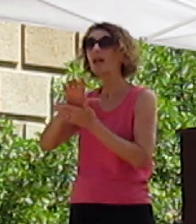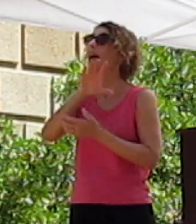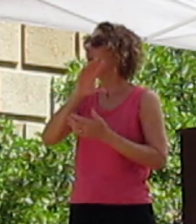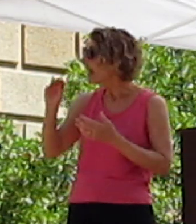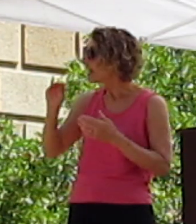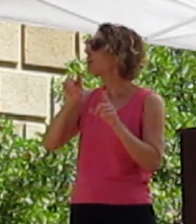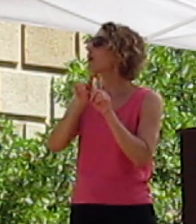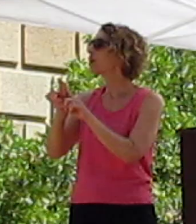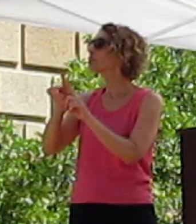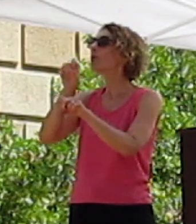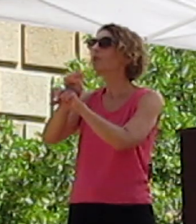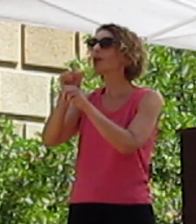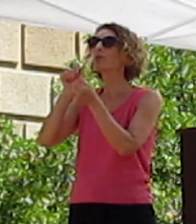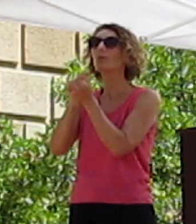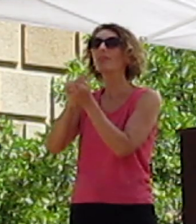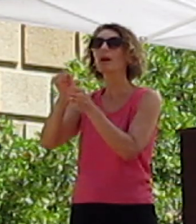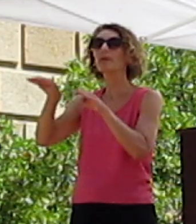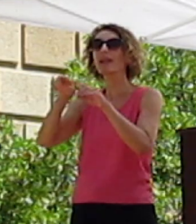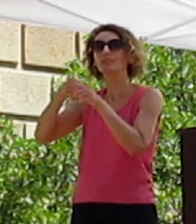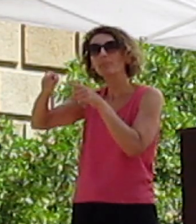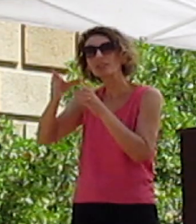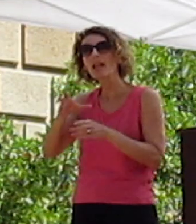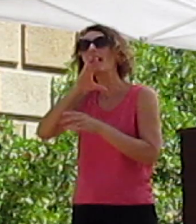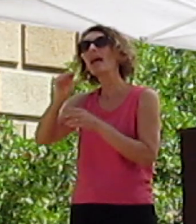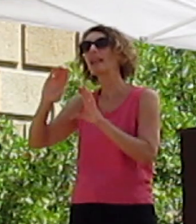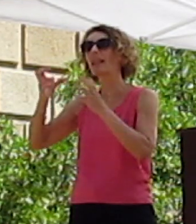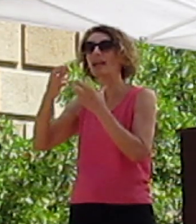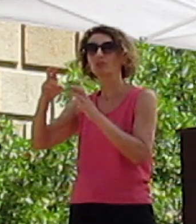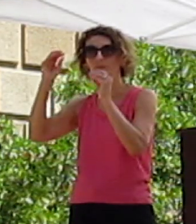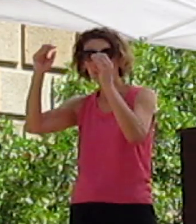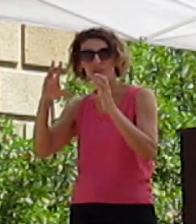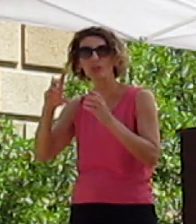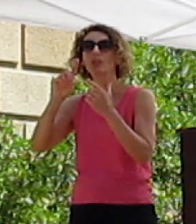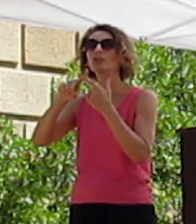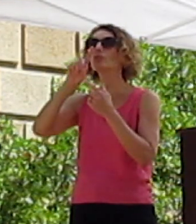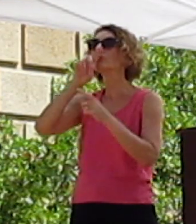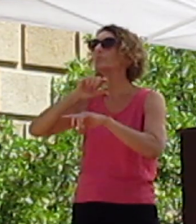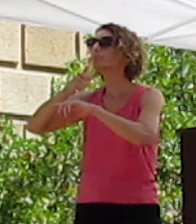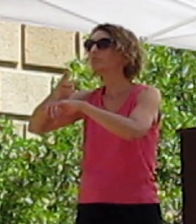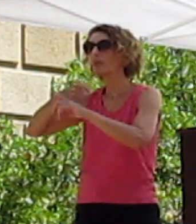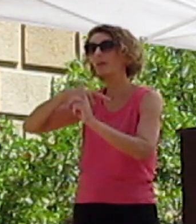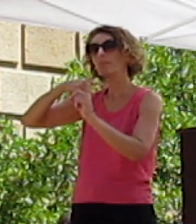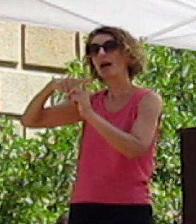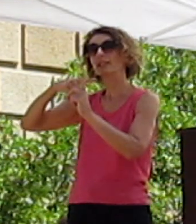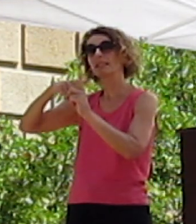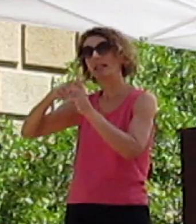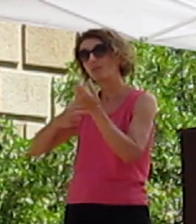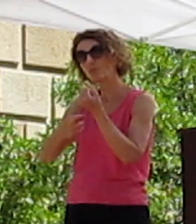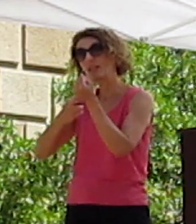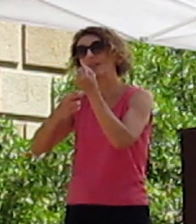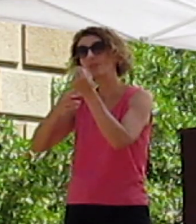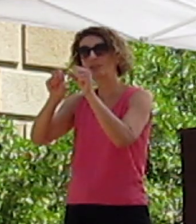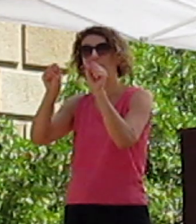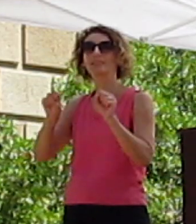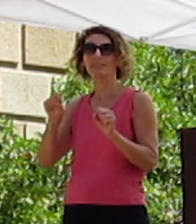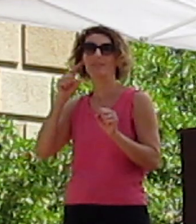collaborated with the behavior specialist and his classroom teacher to implement a positive reinforcement